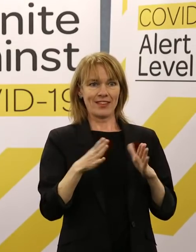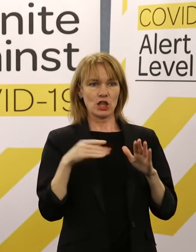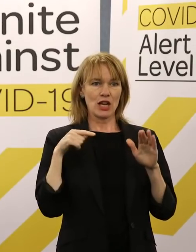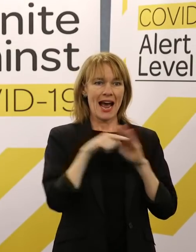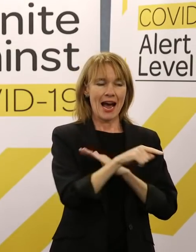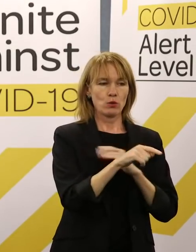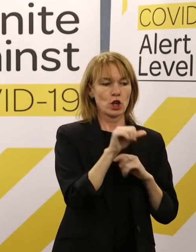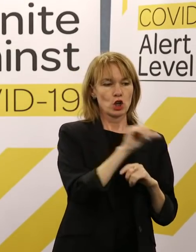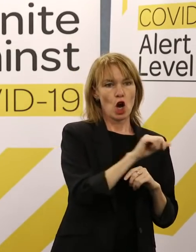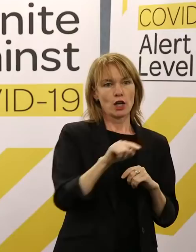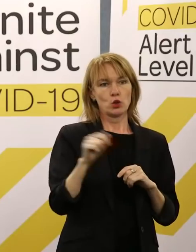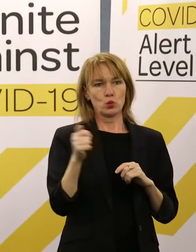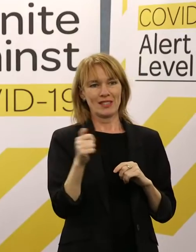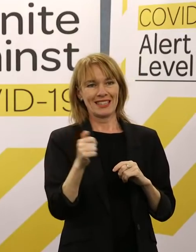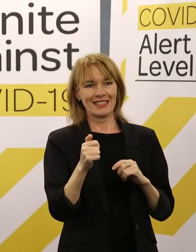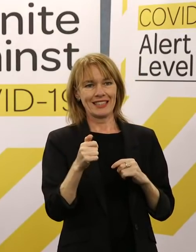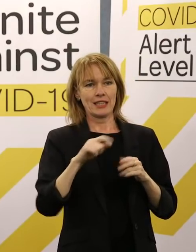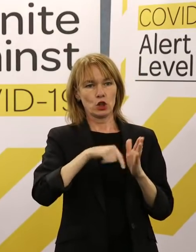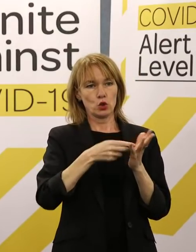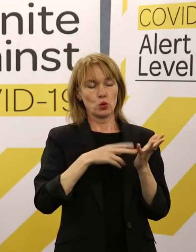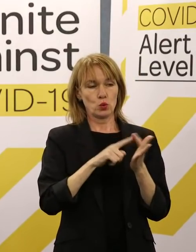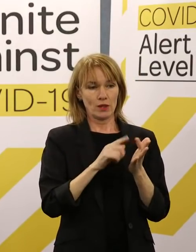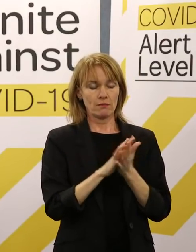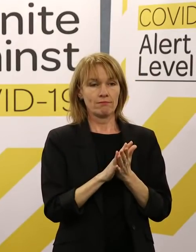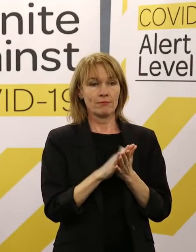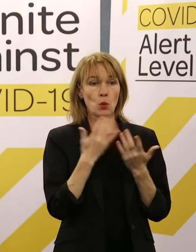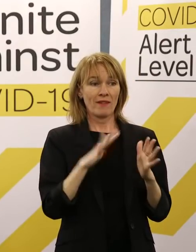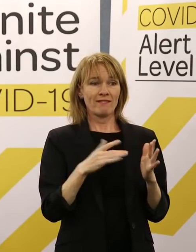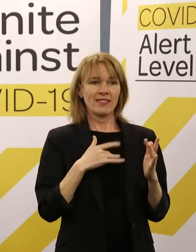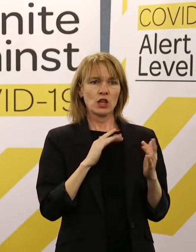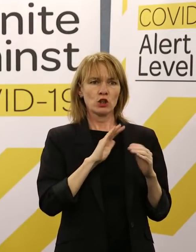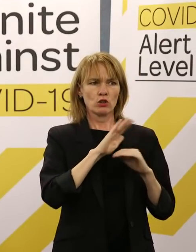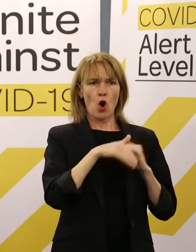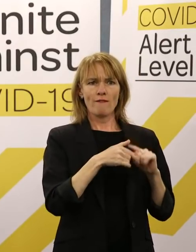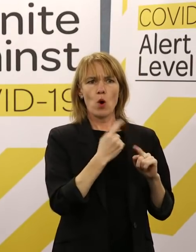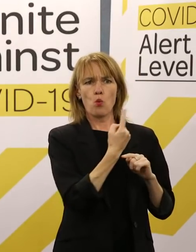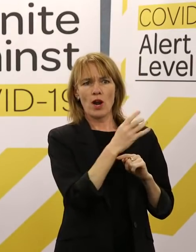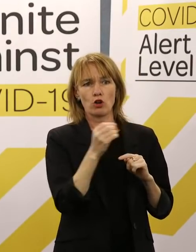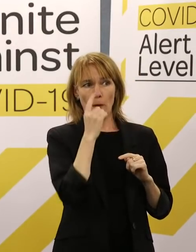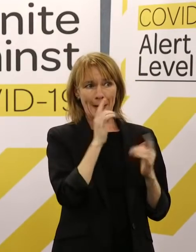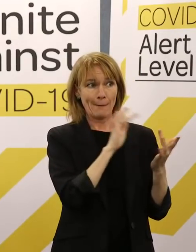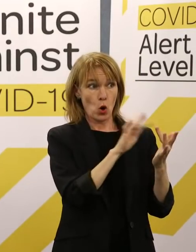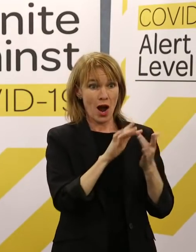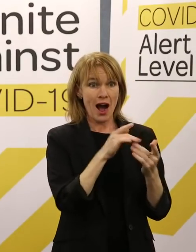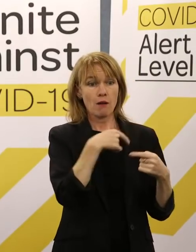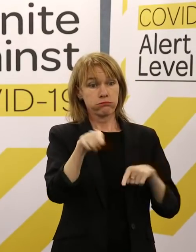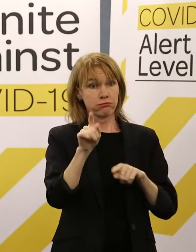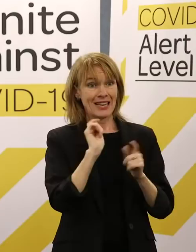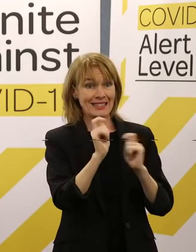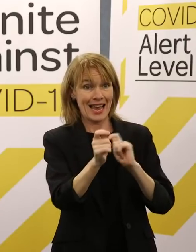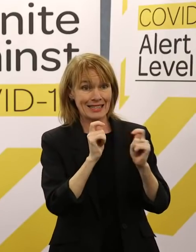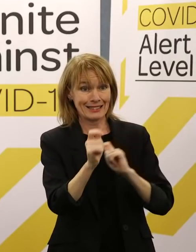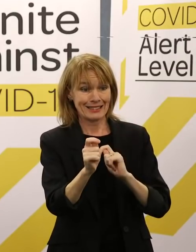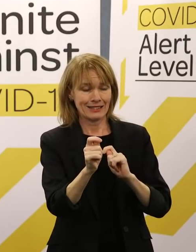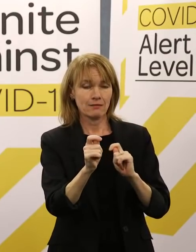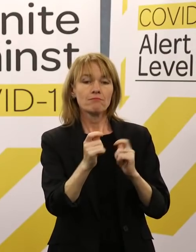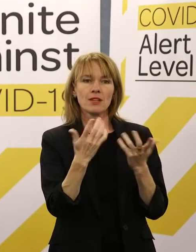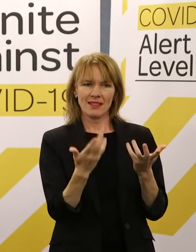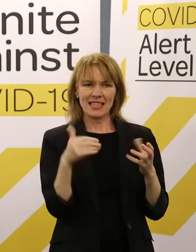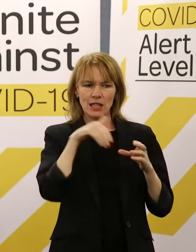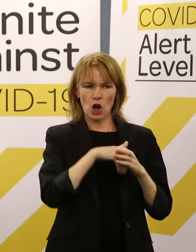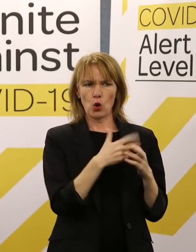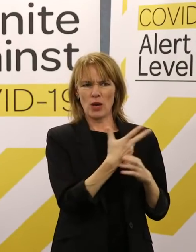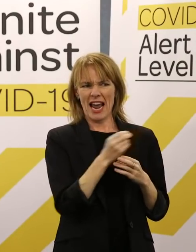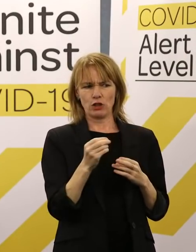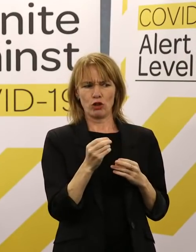1,269 of these people have been contacted and have tested negative for COVID-19. That includes the 800 who were tested prior to their